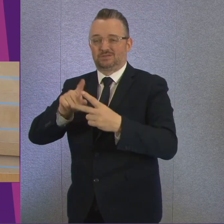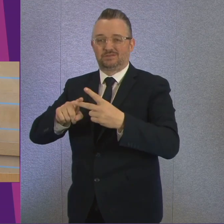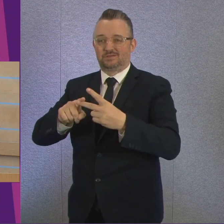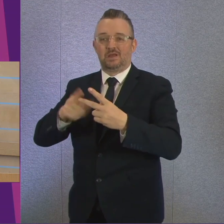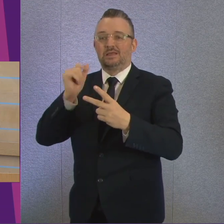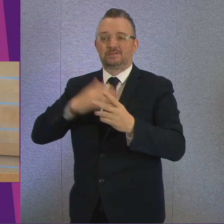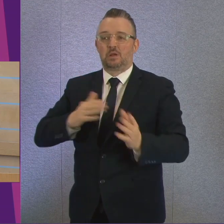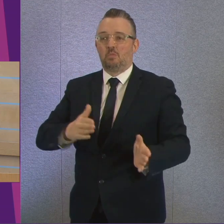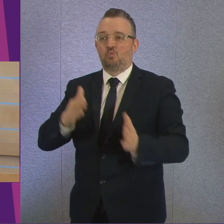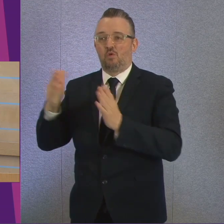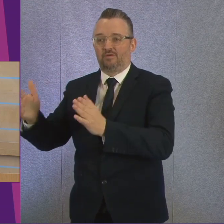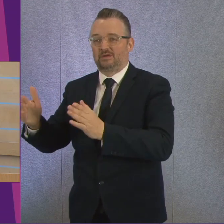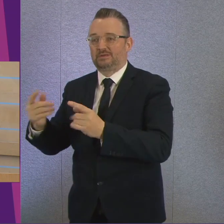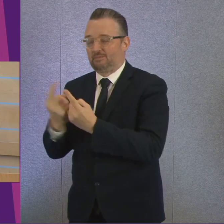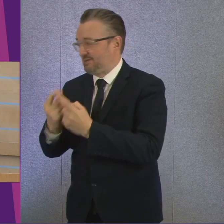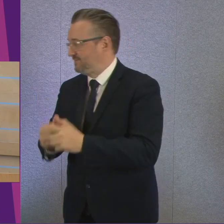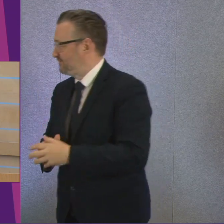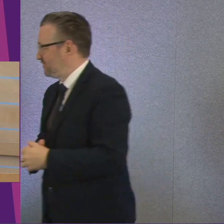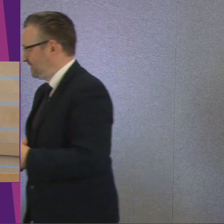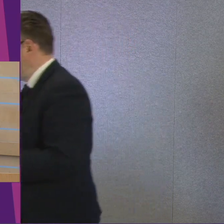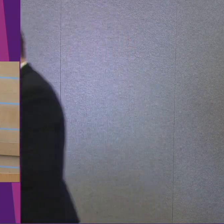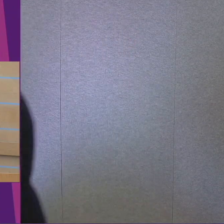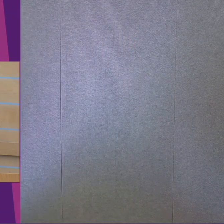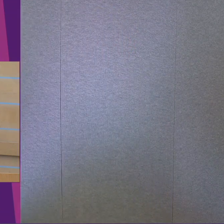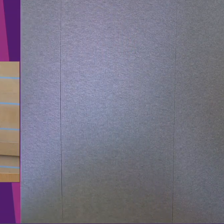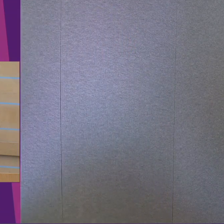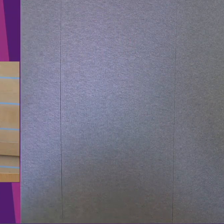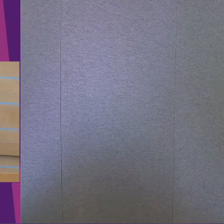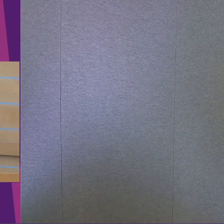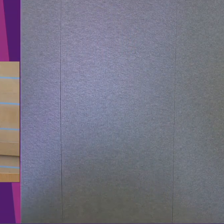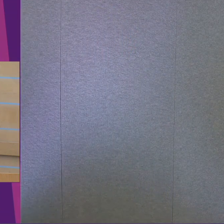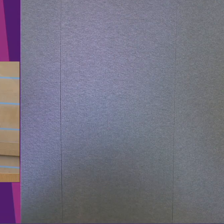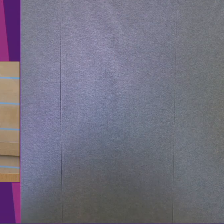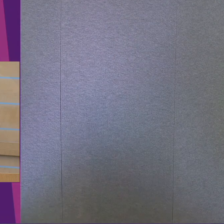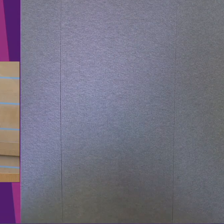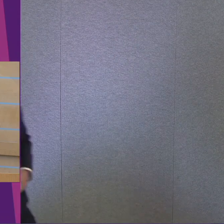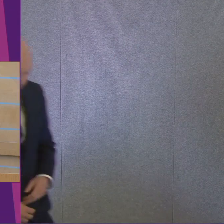we have to move on to the next item of business. Just remind members that if they're